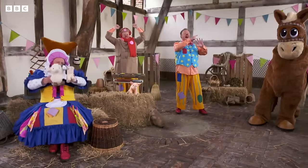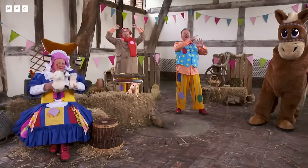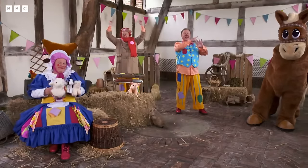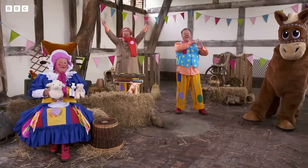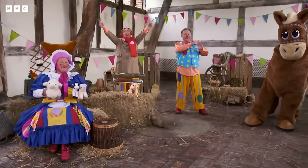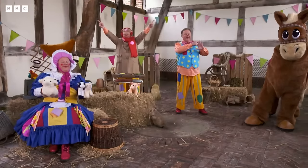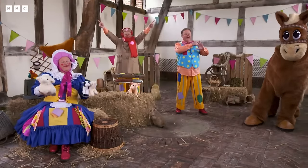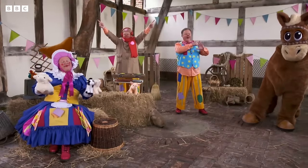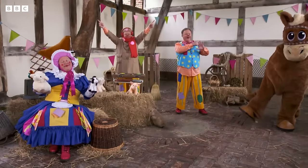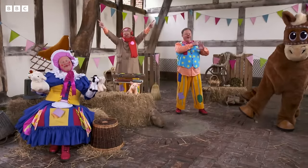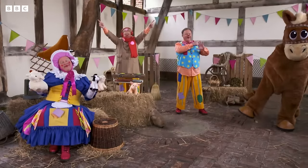E-I-E-I-O.